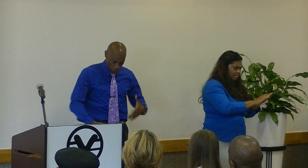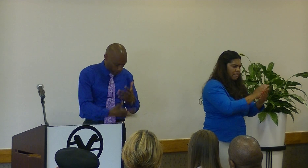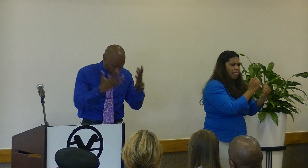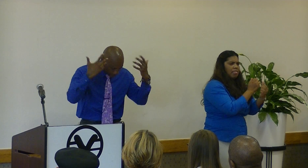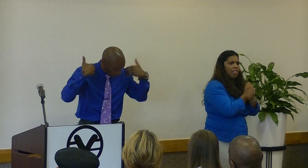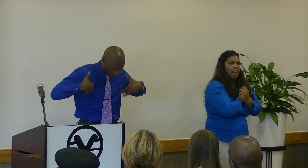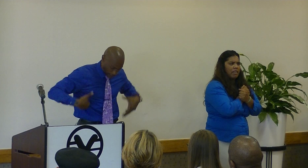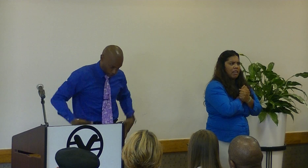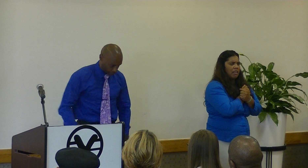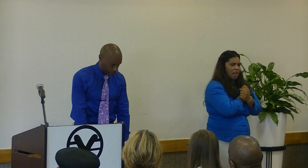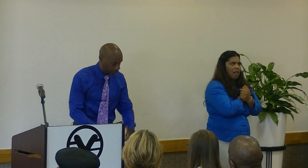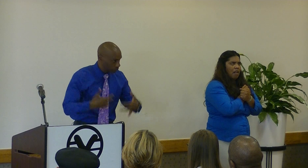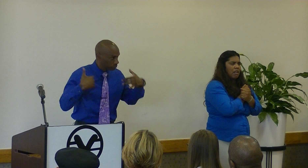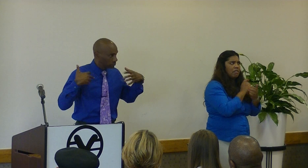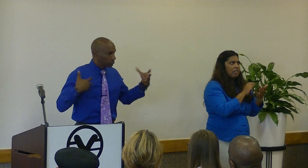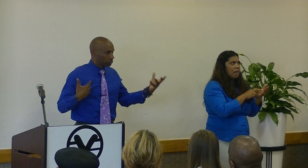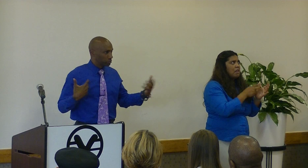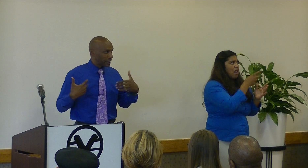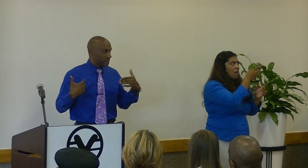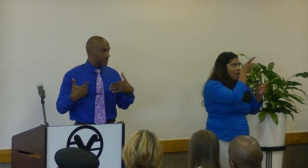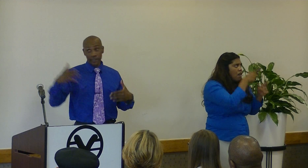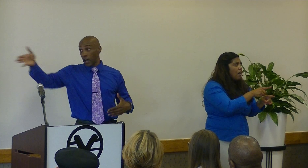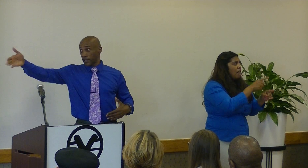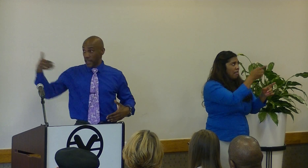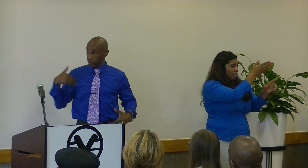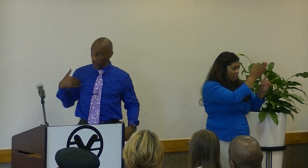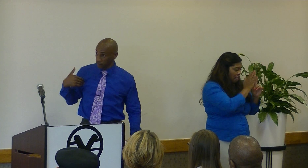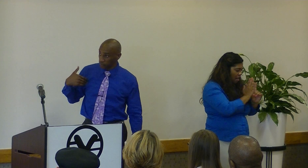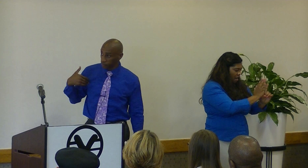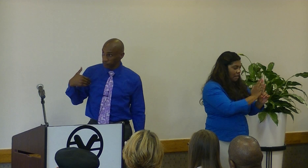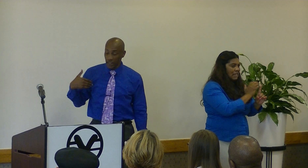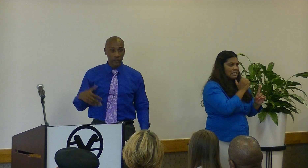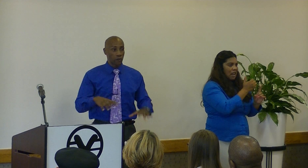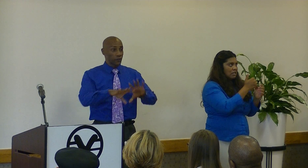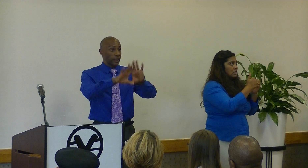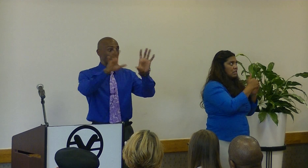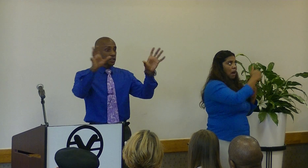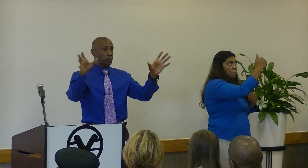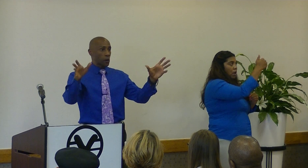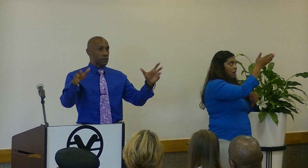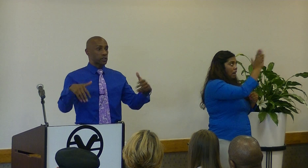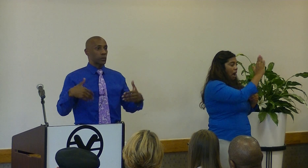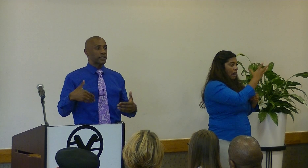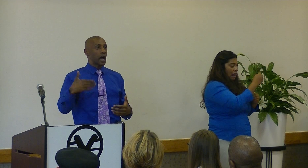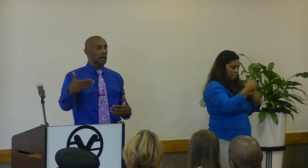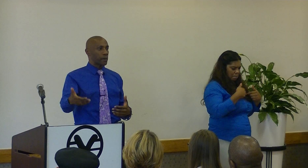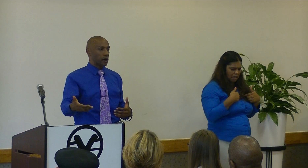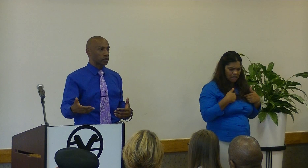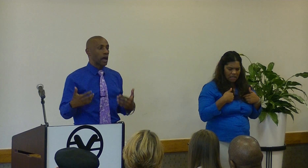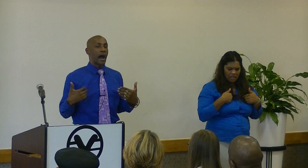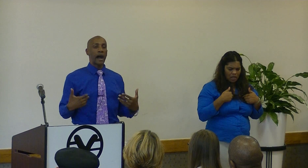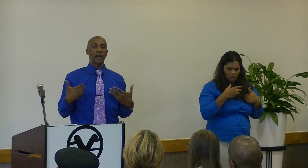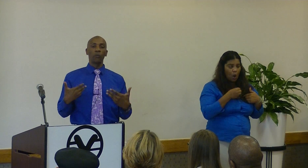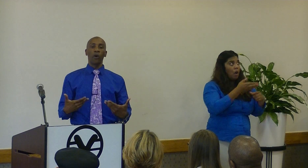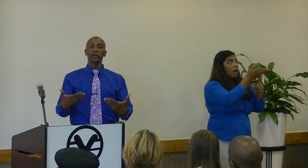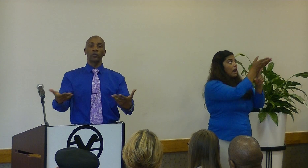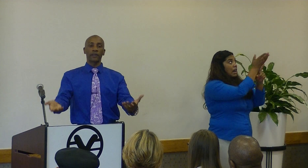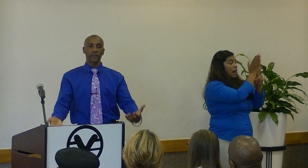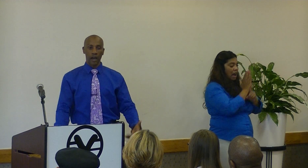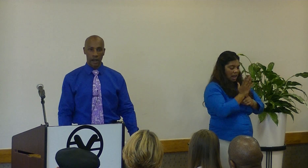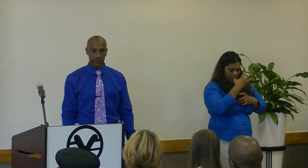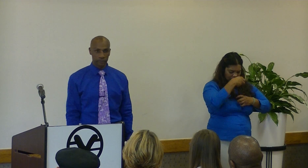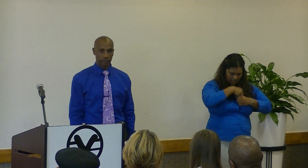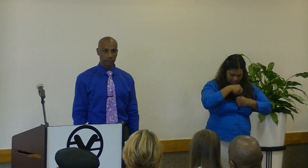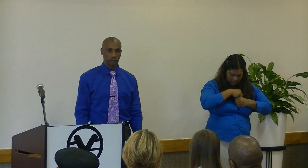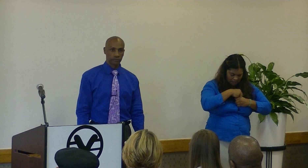to also be showing up in some way here. Because it's not God and me. Even though for linguistic purposes we talk about, I am one